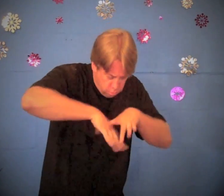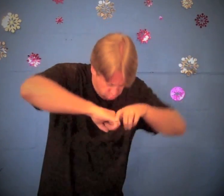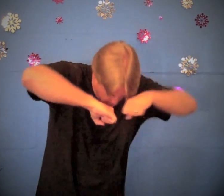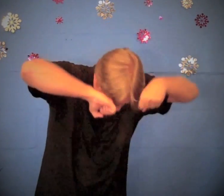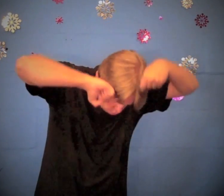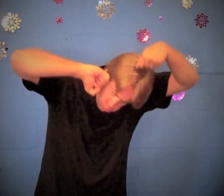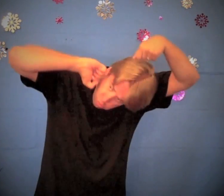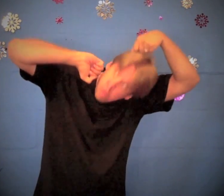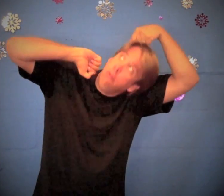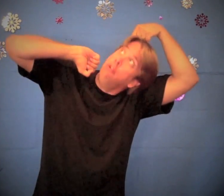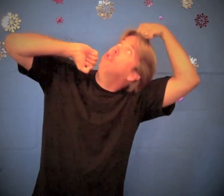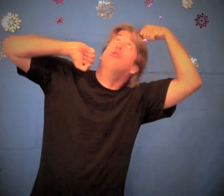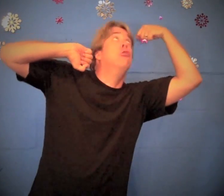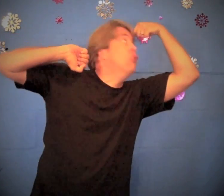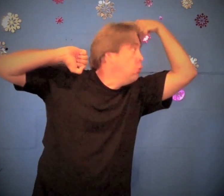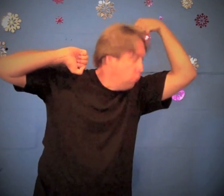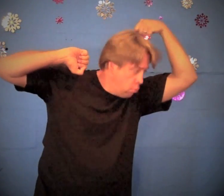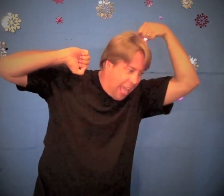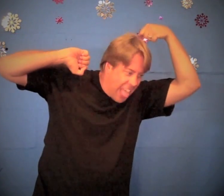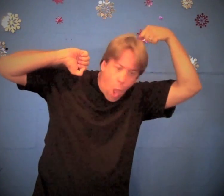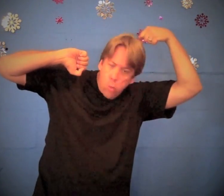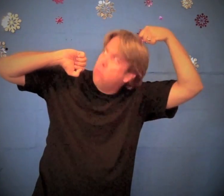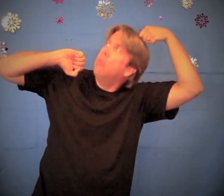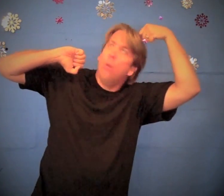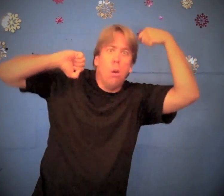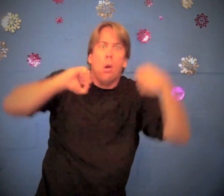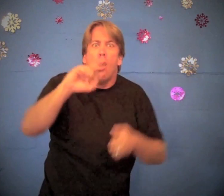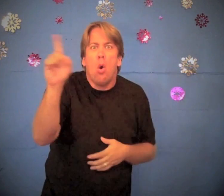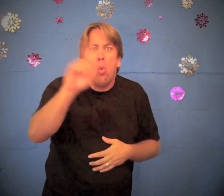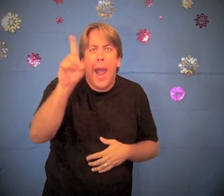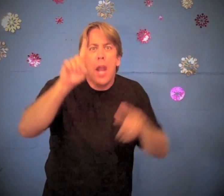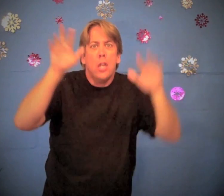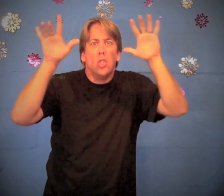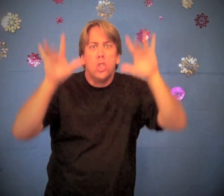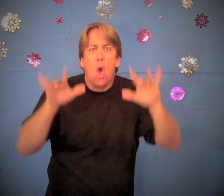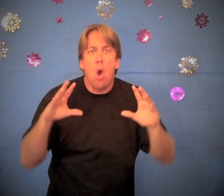His pocket was empty. The snowball wasn't there.